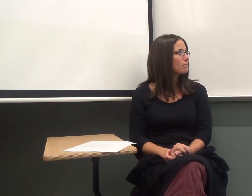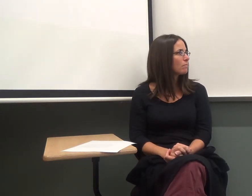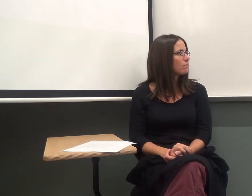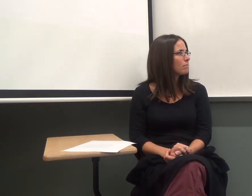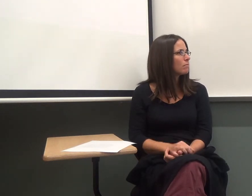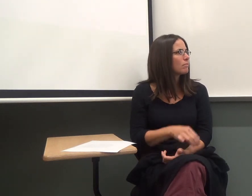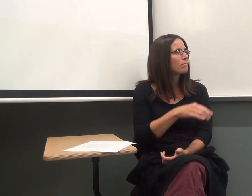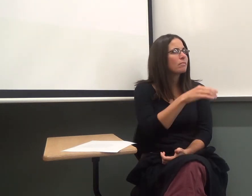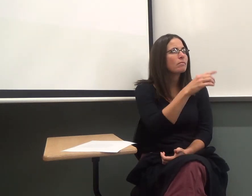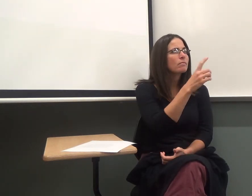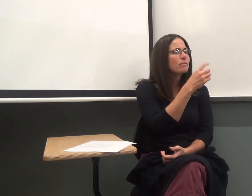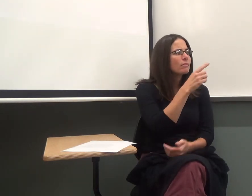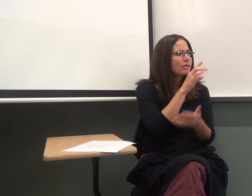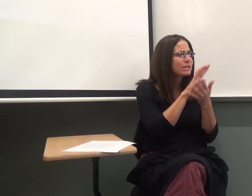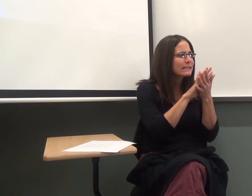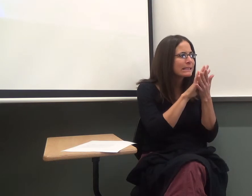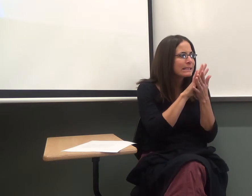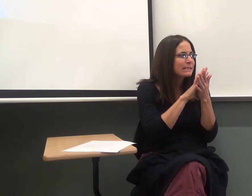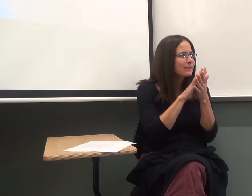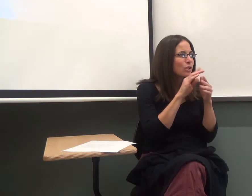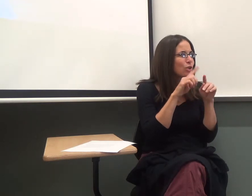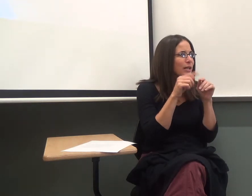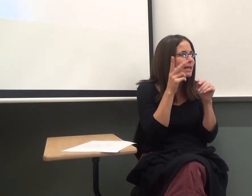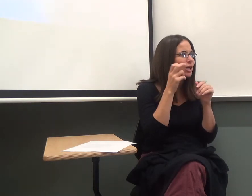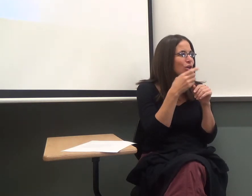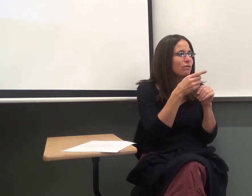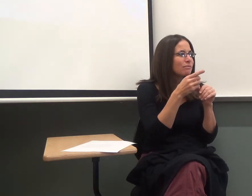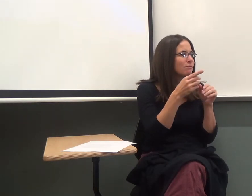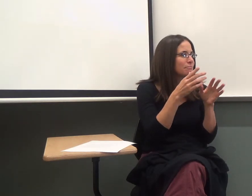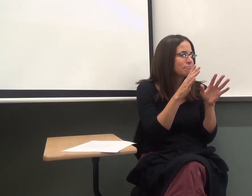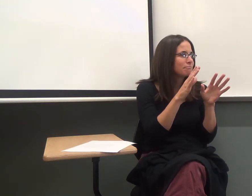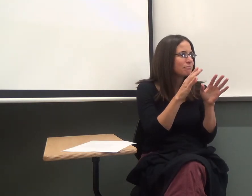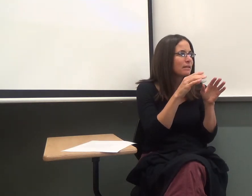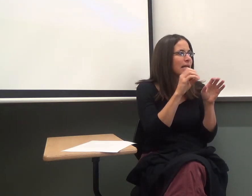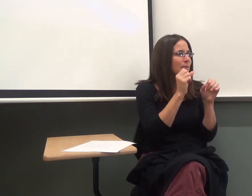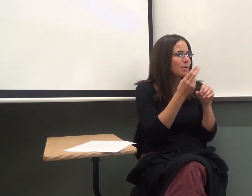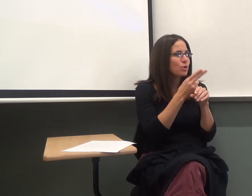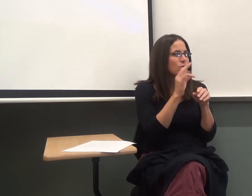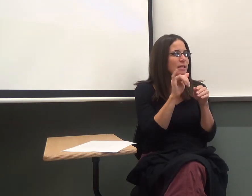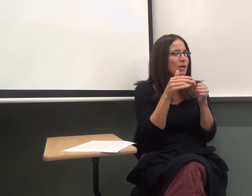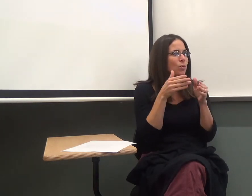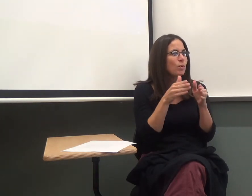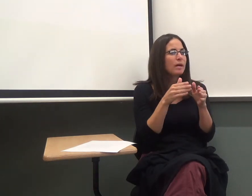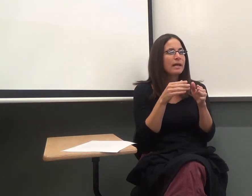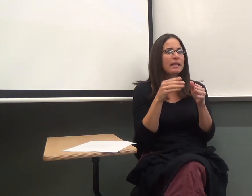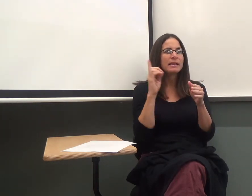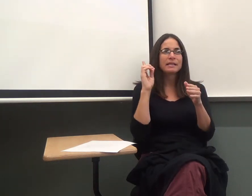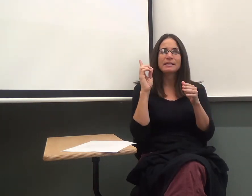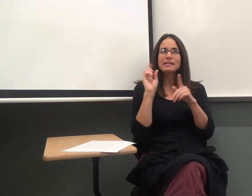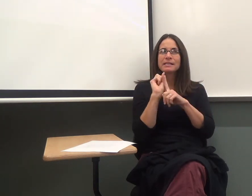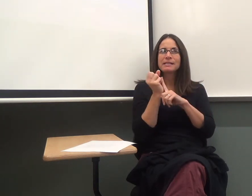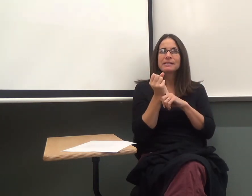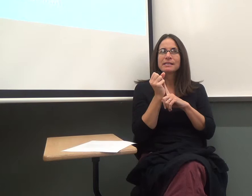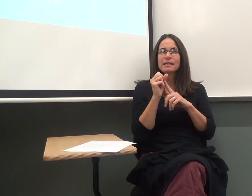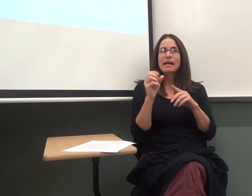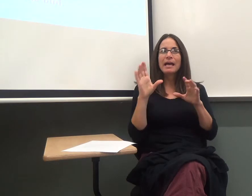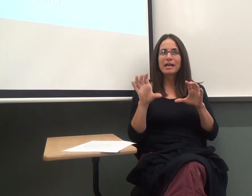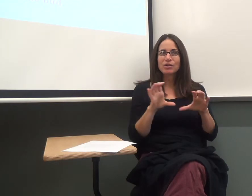Yeah, it can be used as that. But in this case, it's an action, it's liking. They like something, so it's an